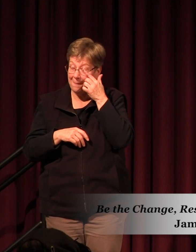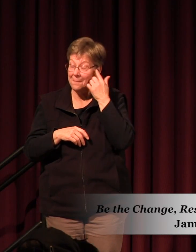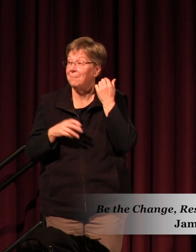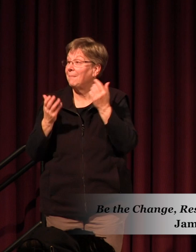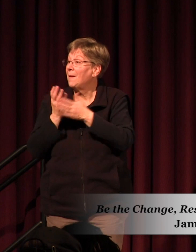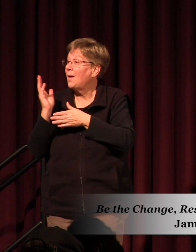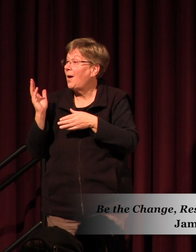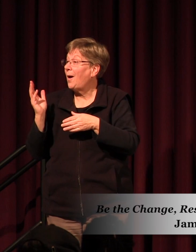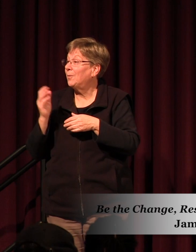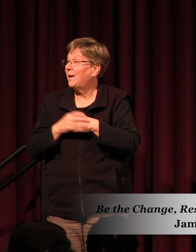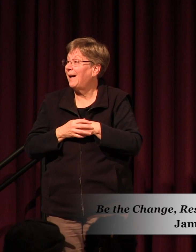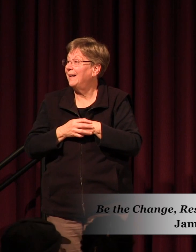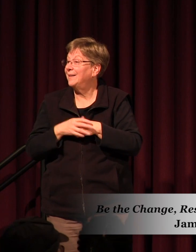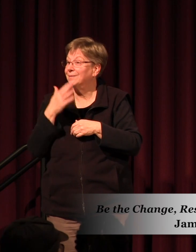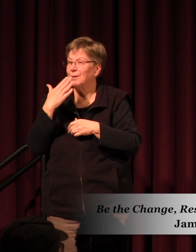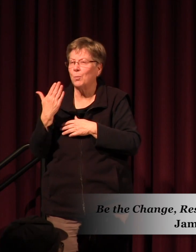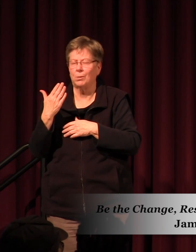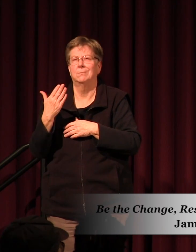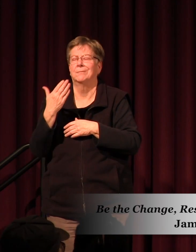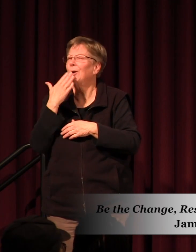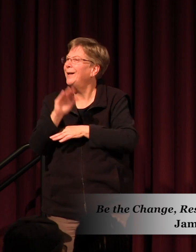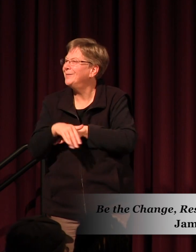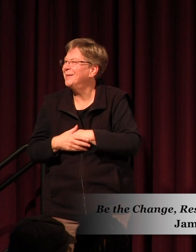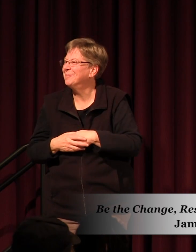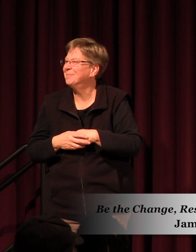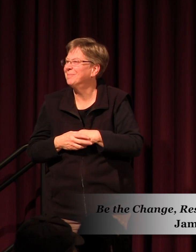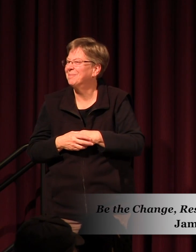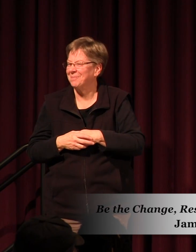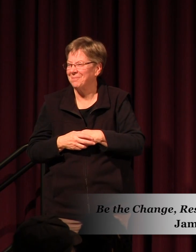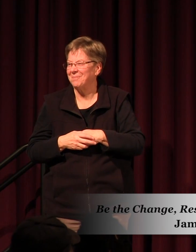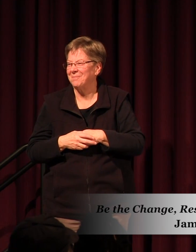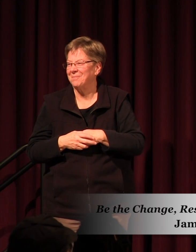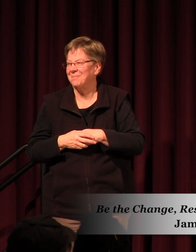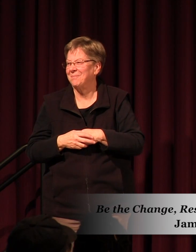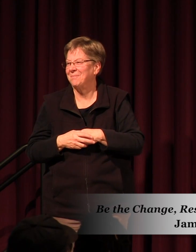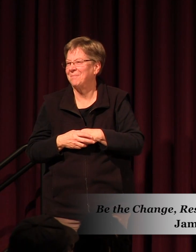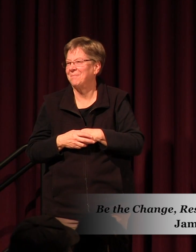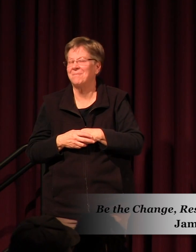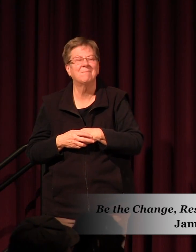All right. Good morning. Good evening.